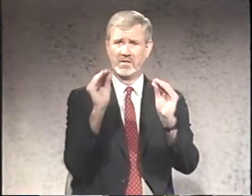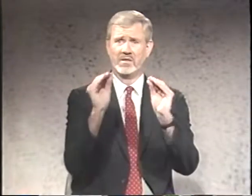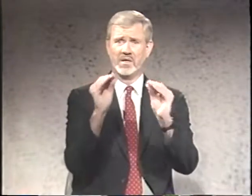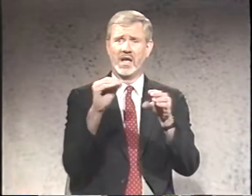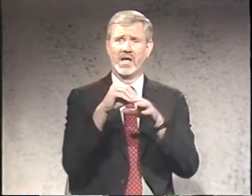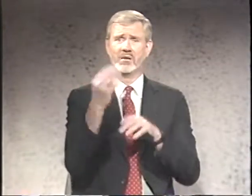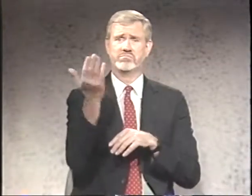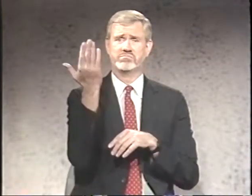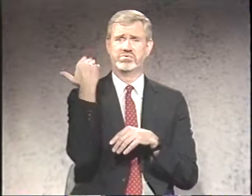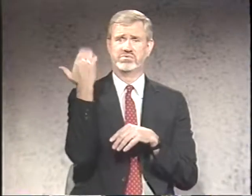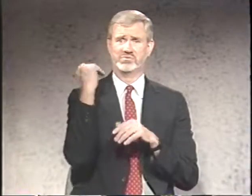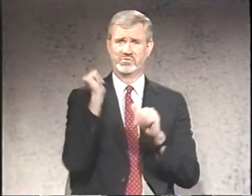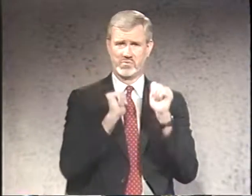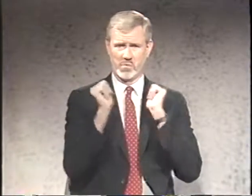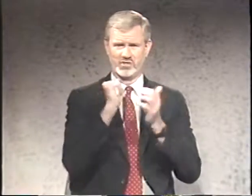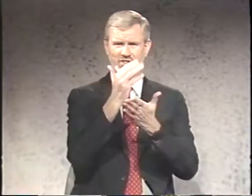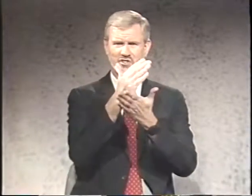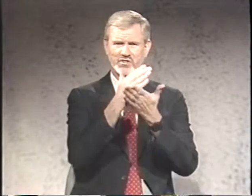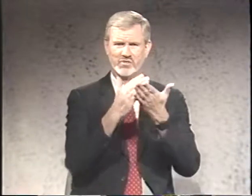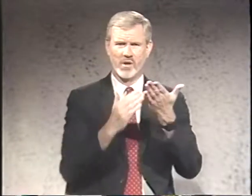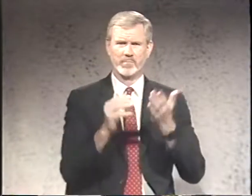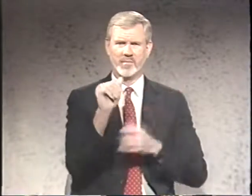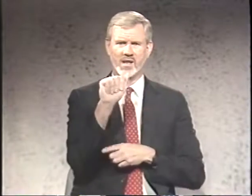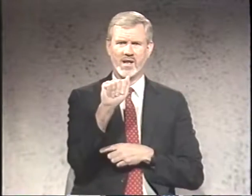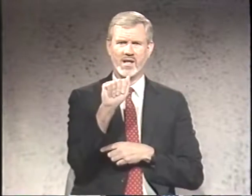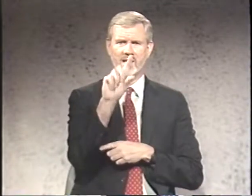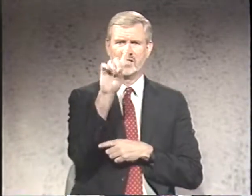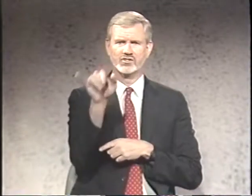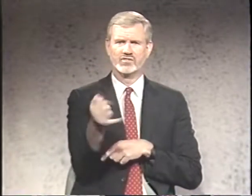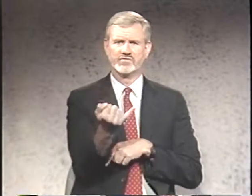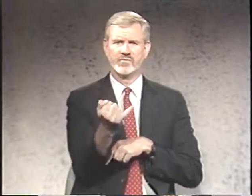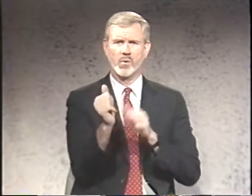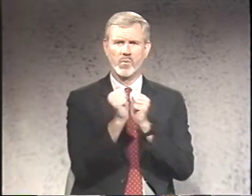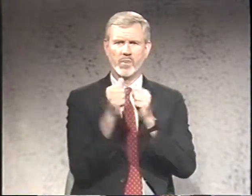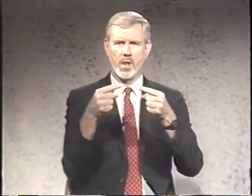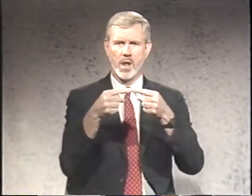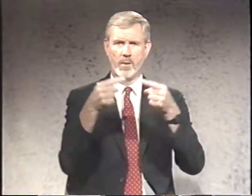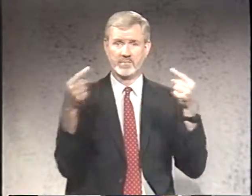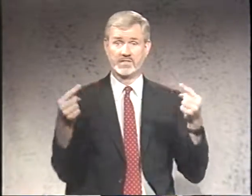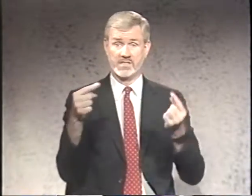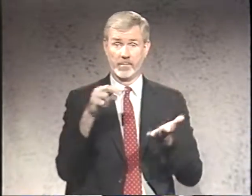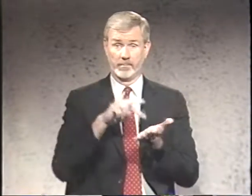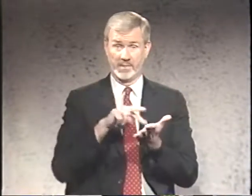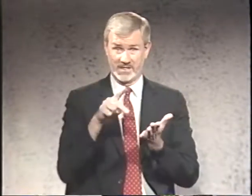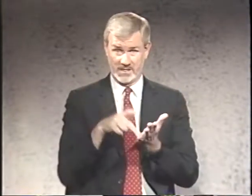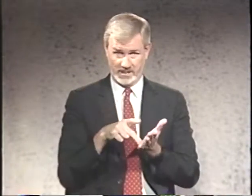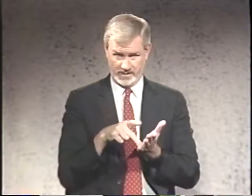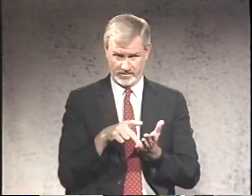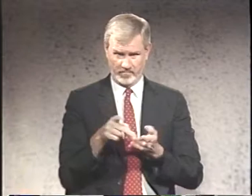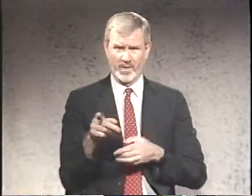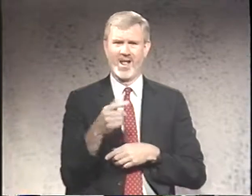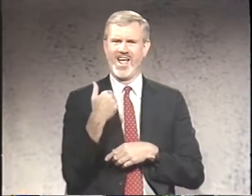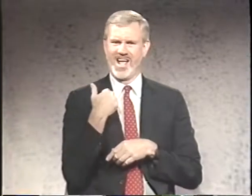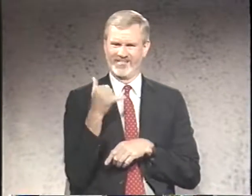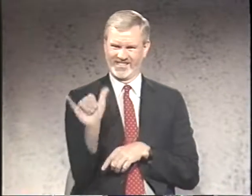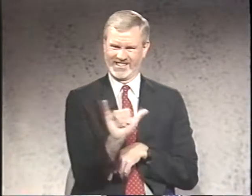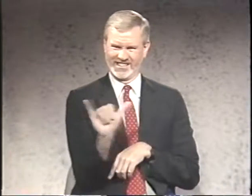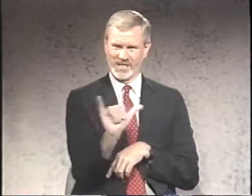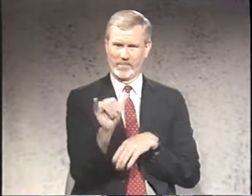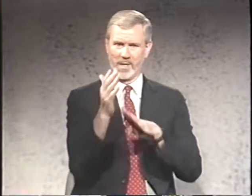As we taught you in a previous show, some adjectives with opposite meanings have the